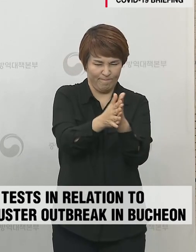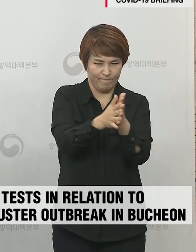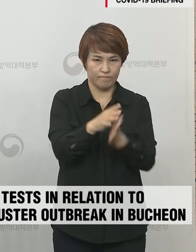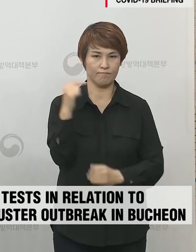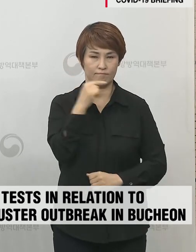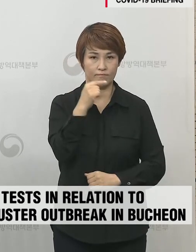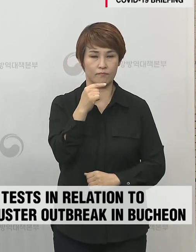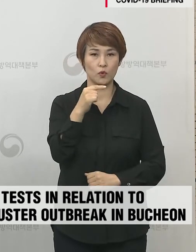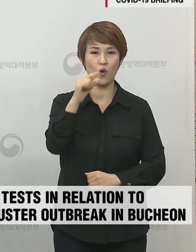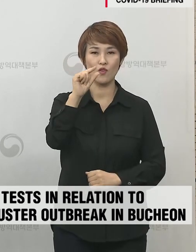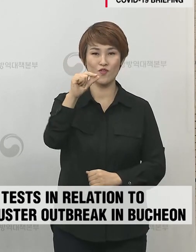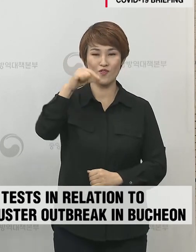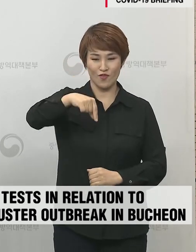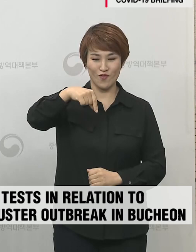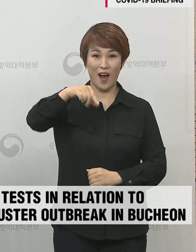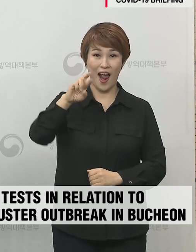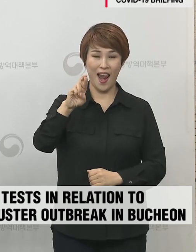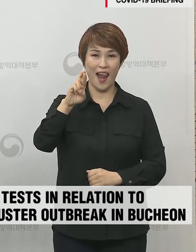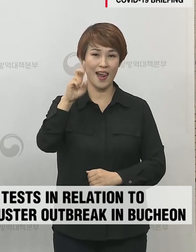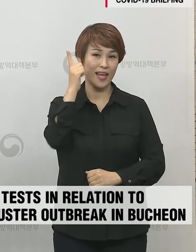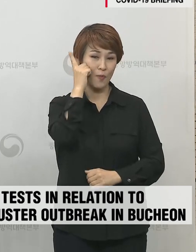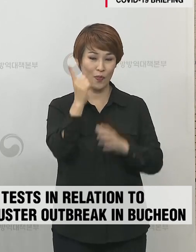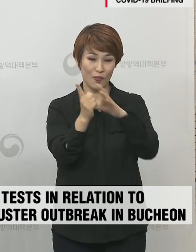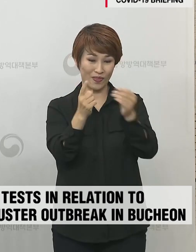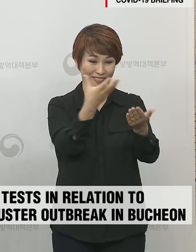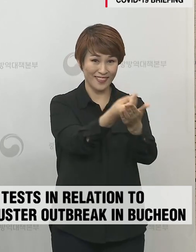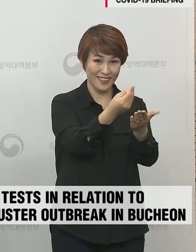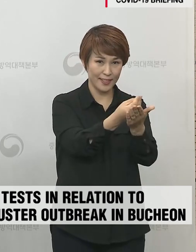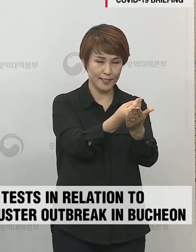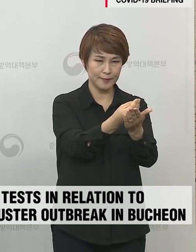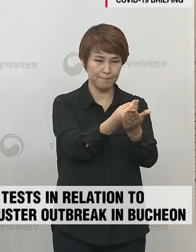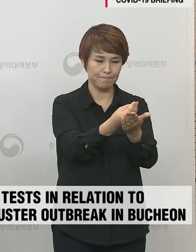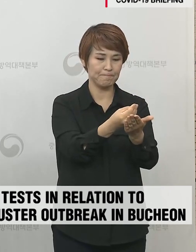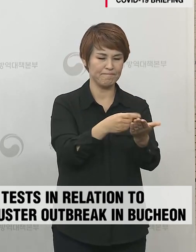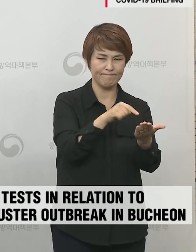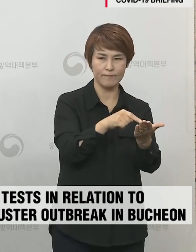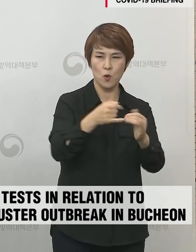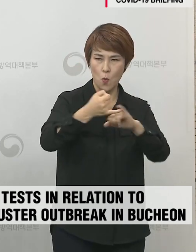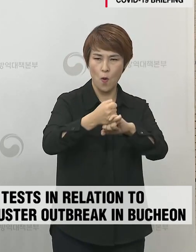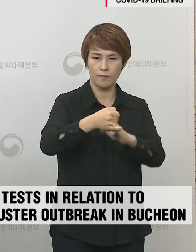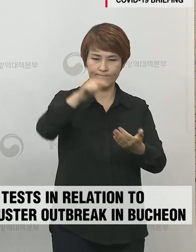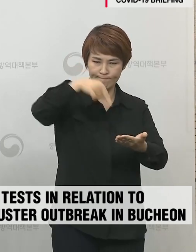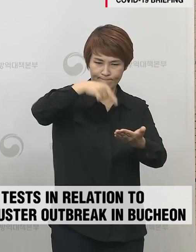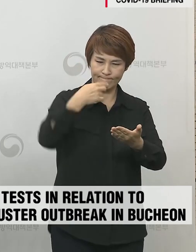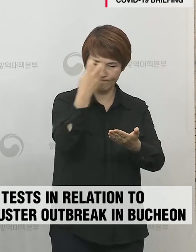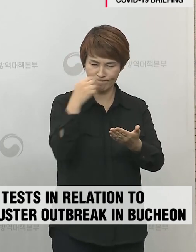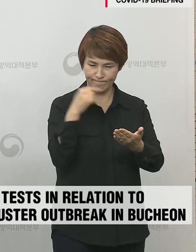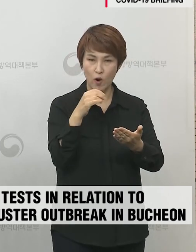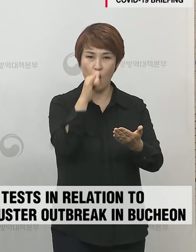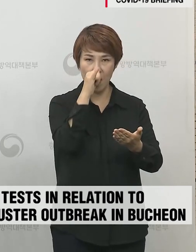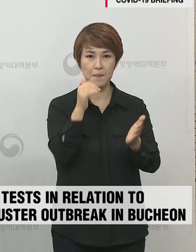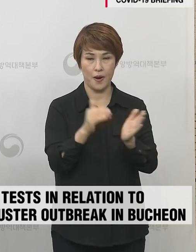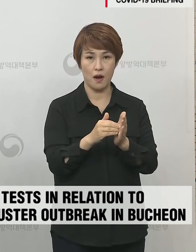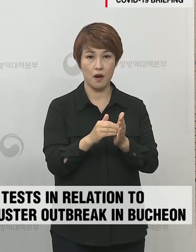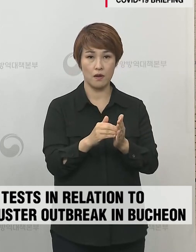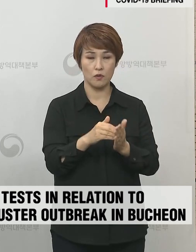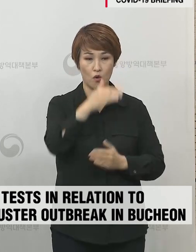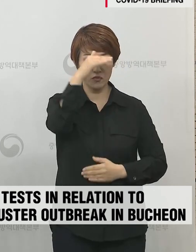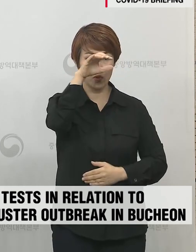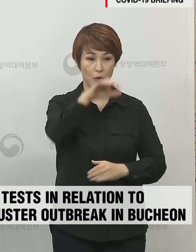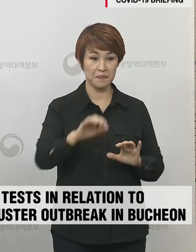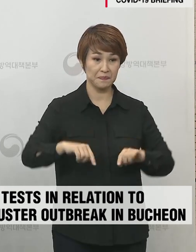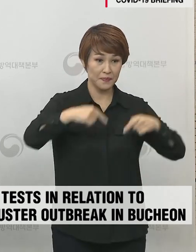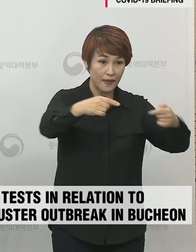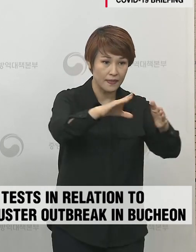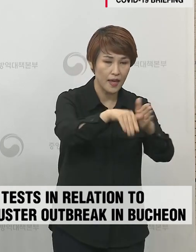twice, and they had strict sanitization of the hands, and they utilized QR codes to manage the visitors. And